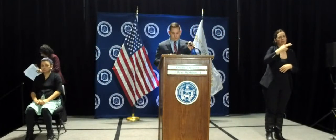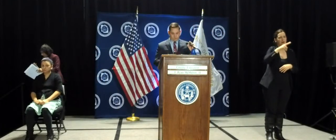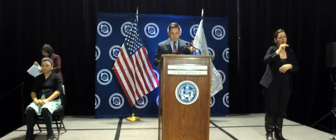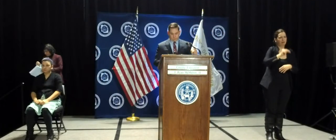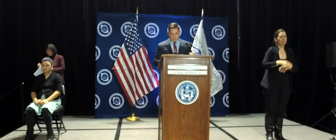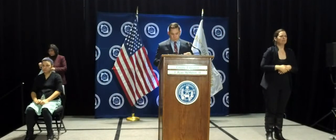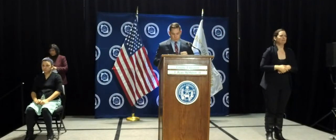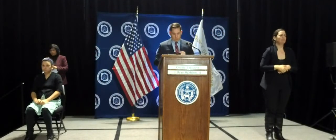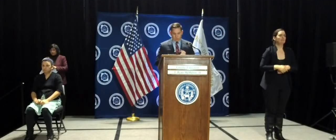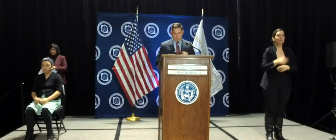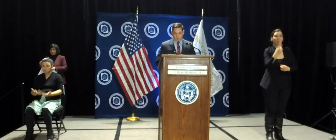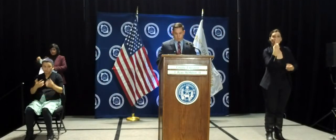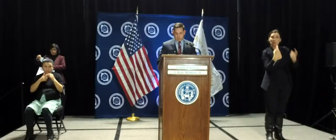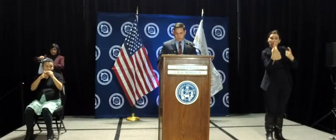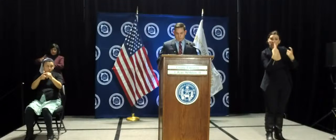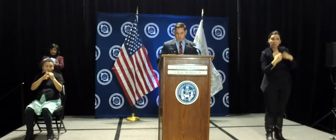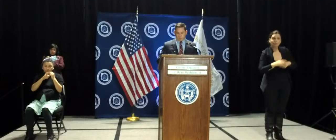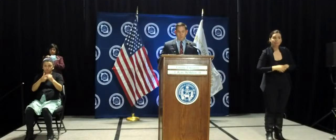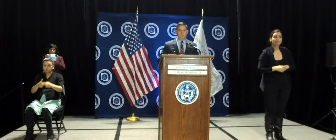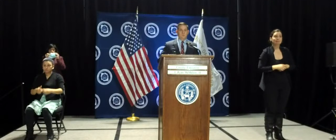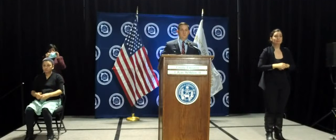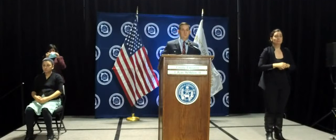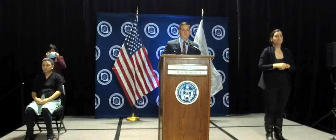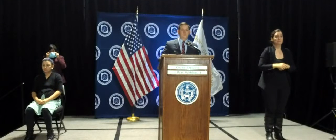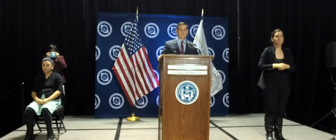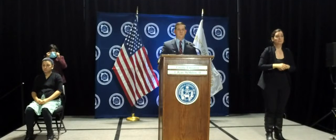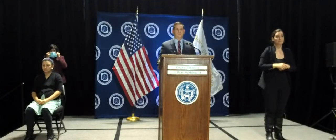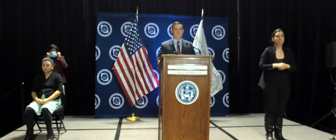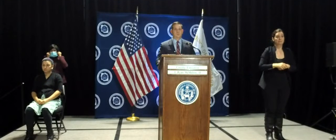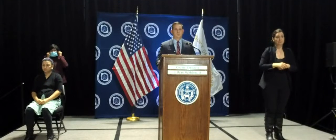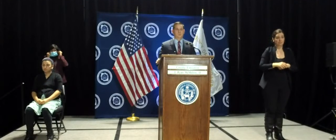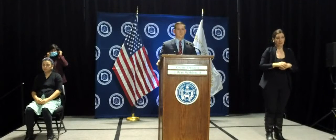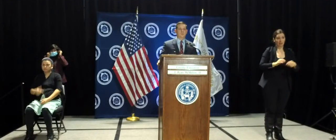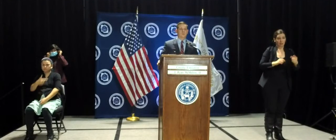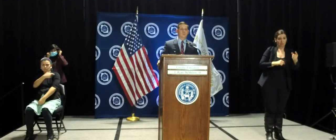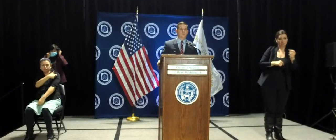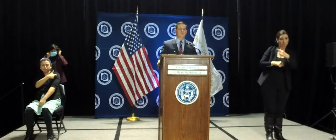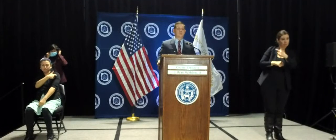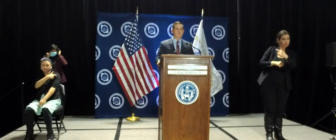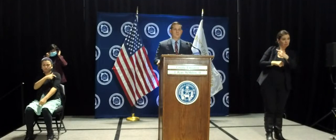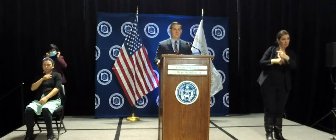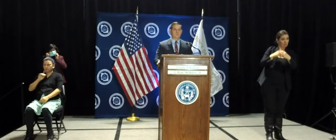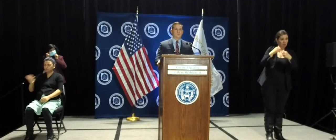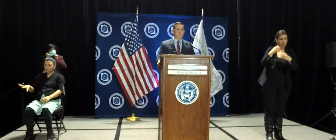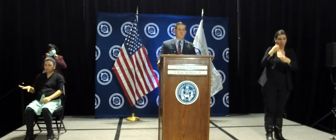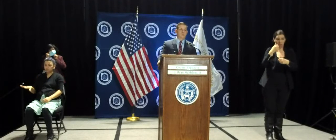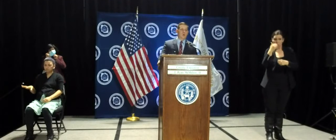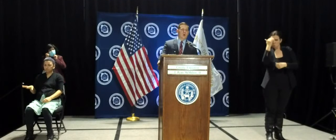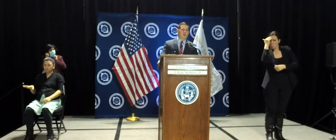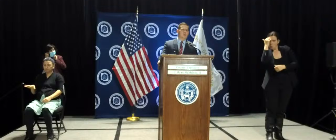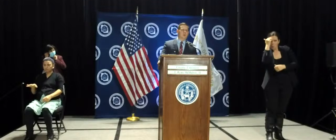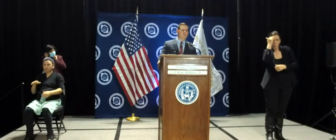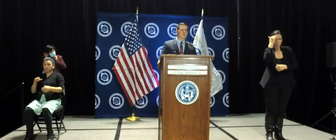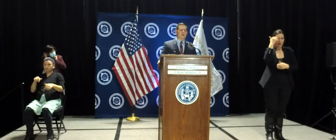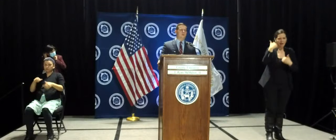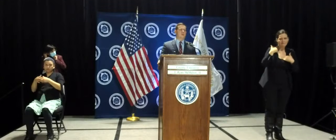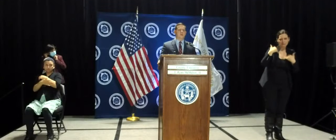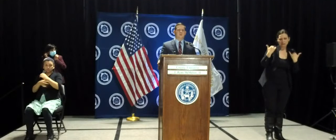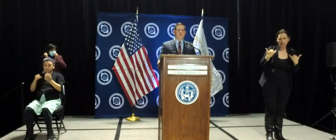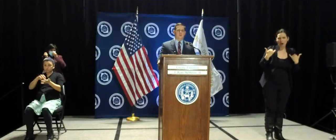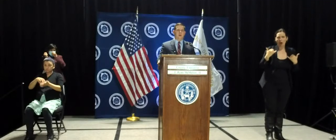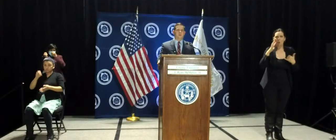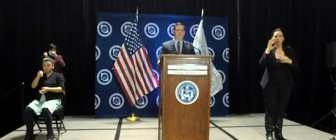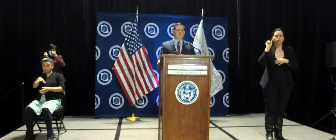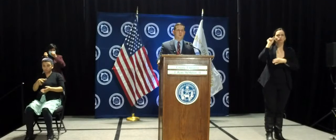Questions? Are you aware of any vaccinations being dropped off anywhere in Onondaga County today?